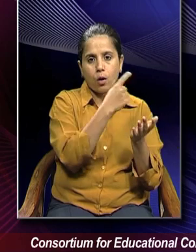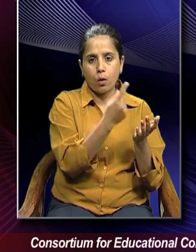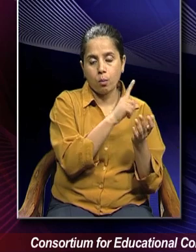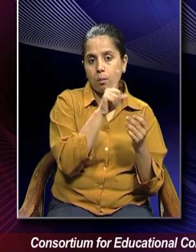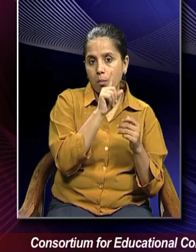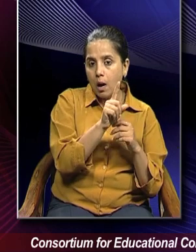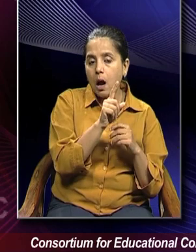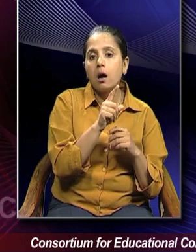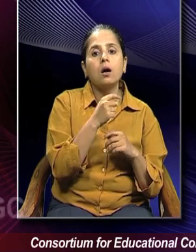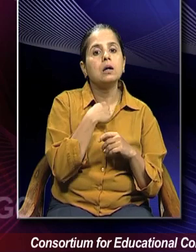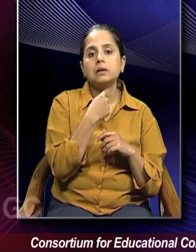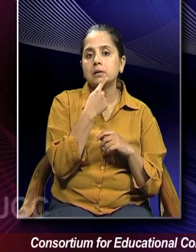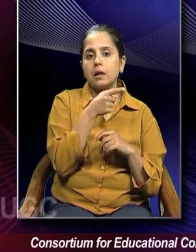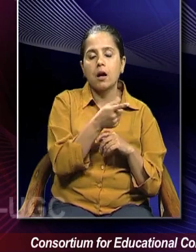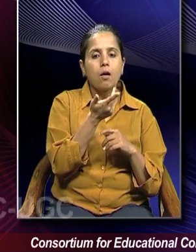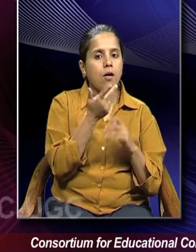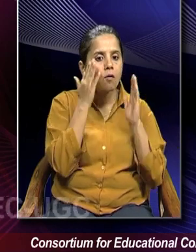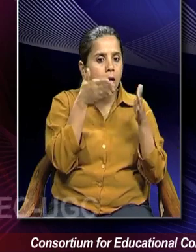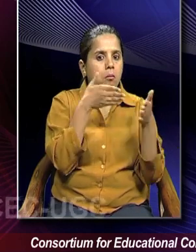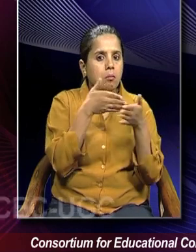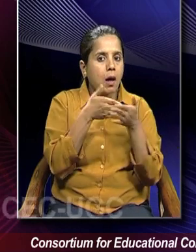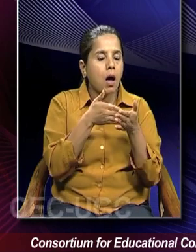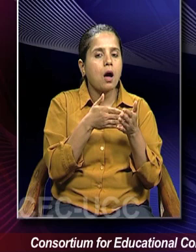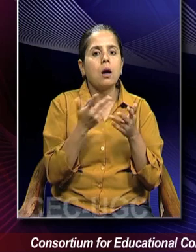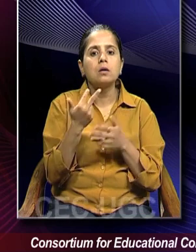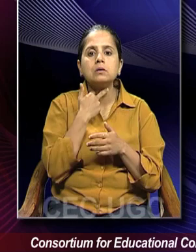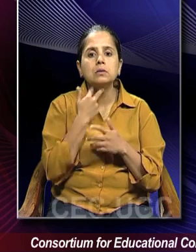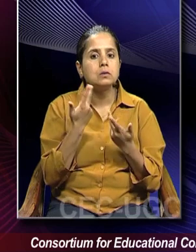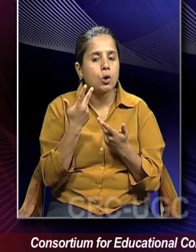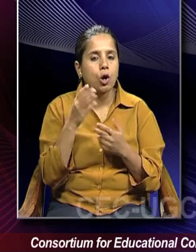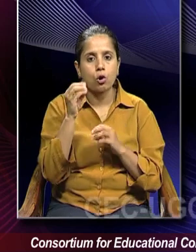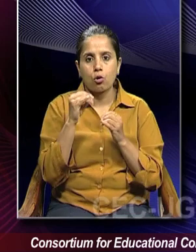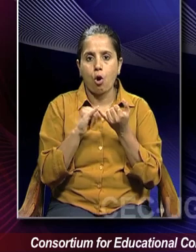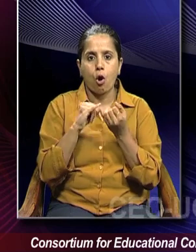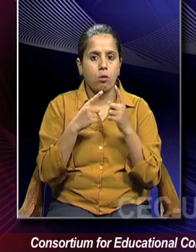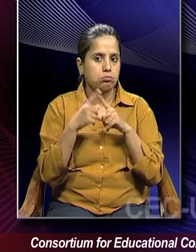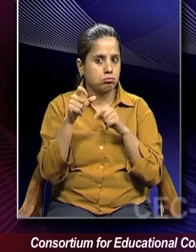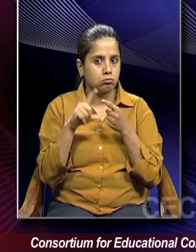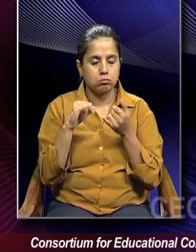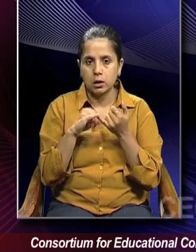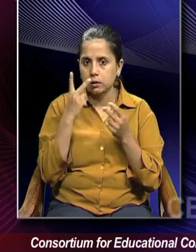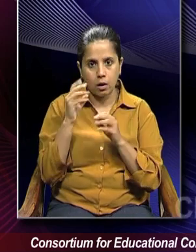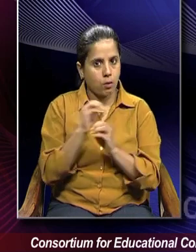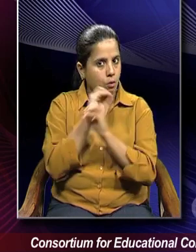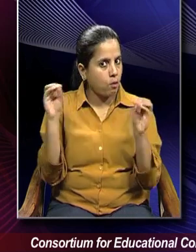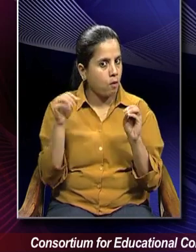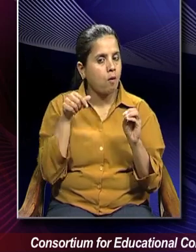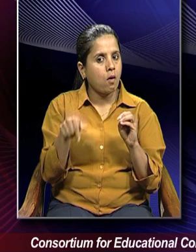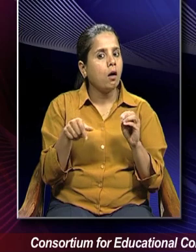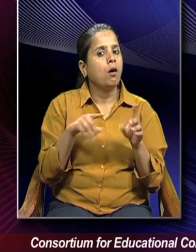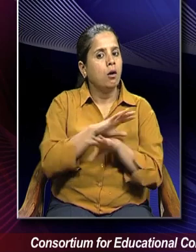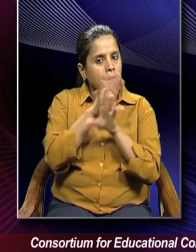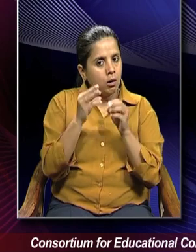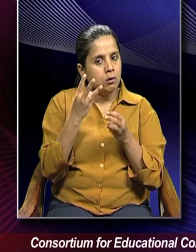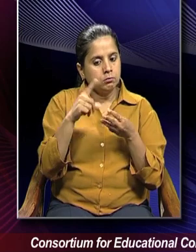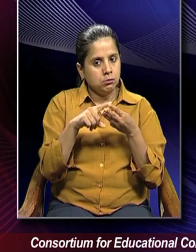but we were not looking at barriers and obstacles. So, the analysis of barriers, obstacles and weaknesses, all three